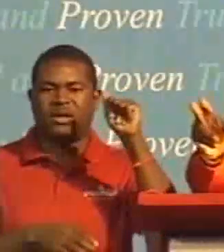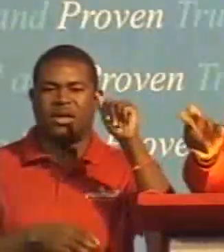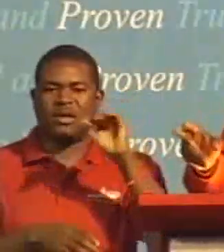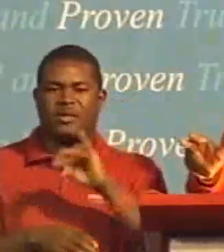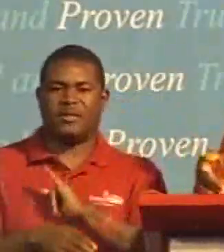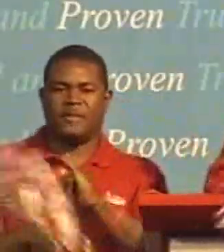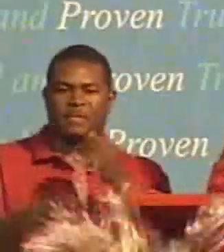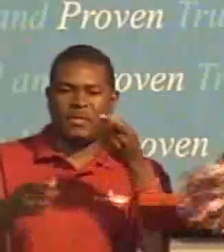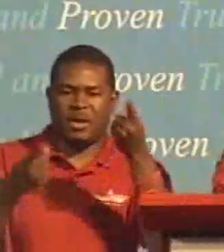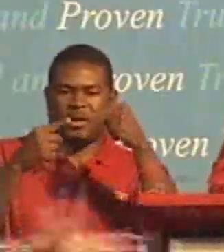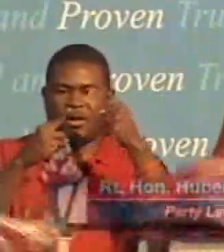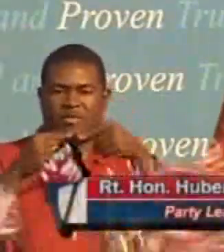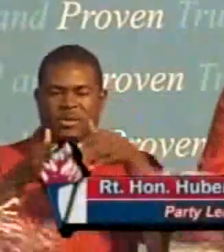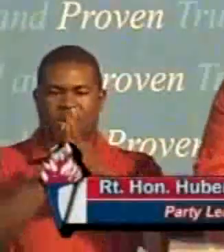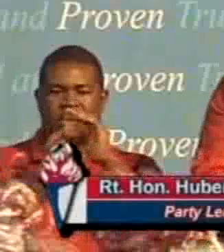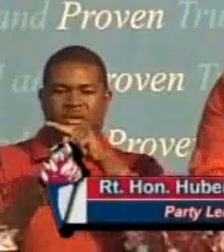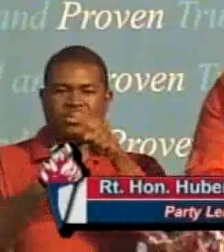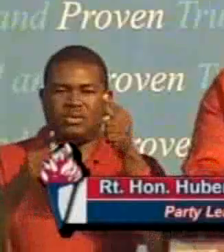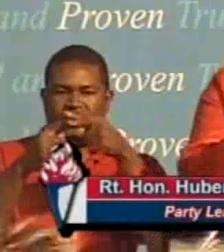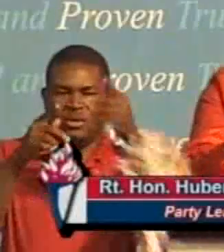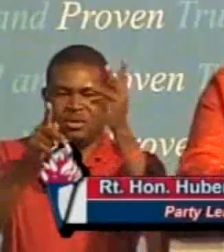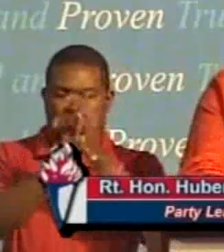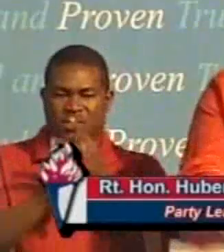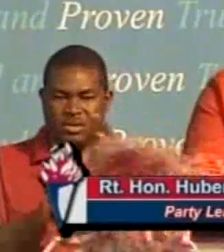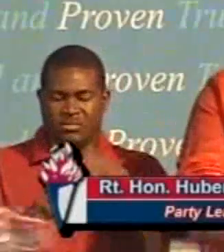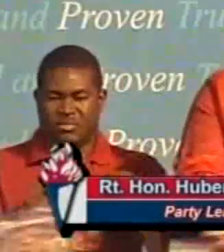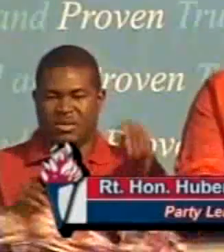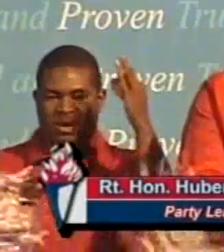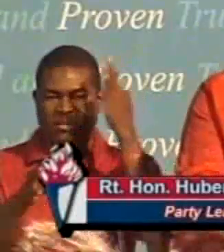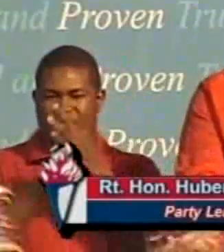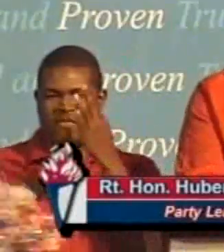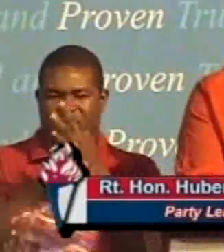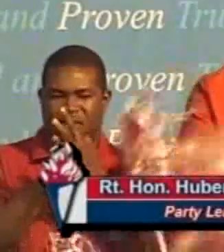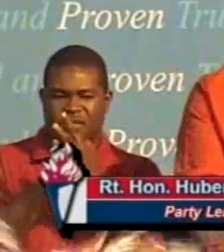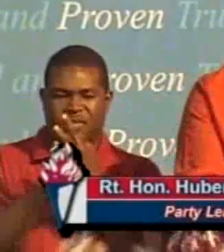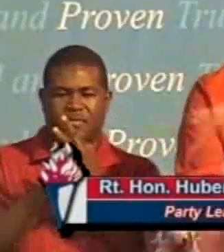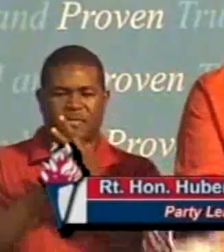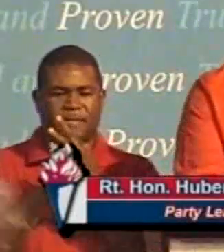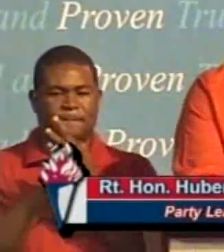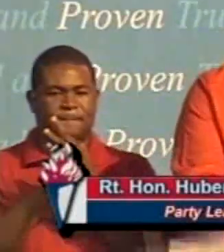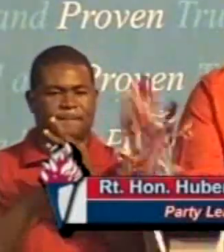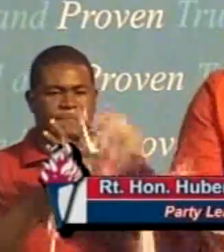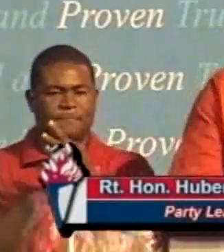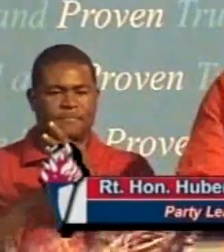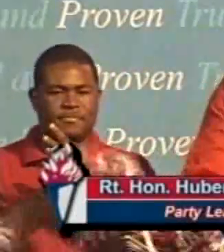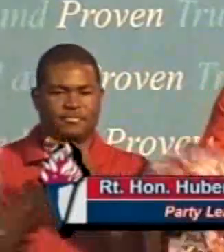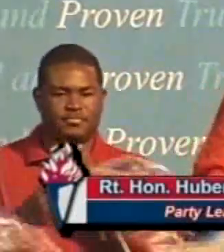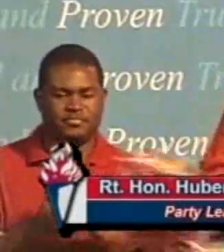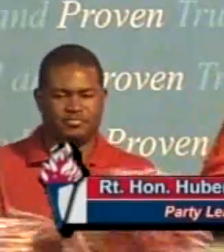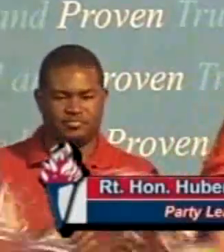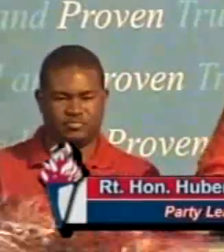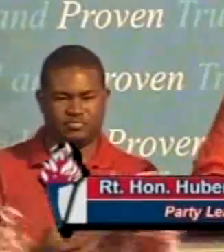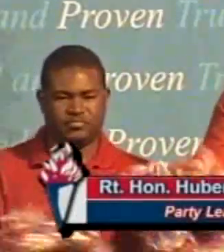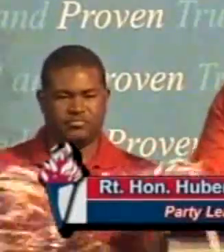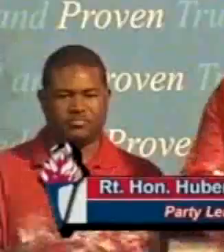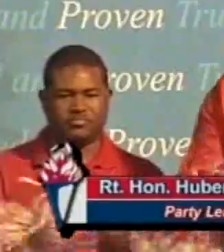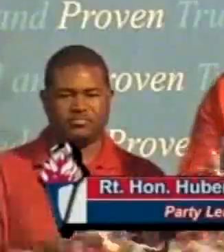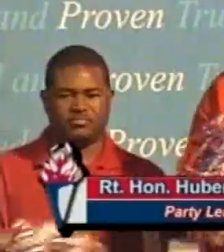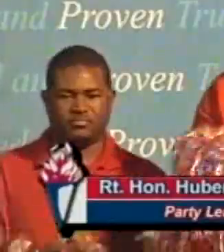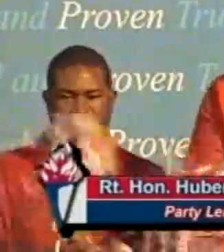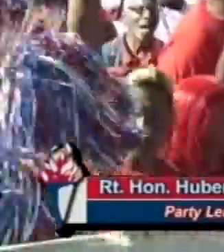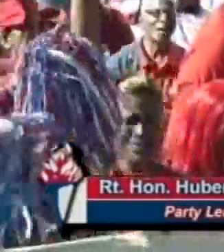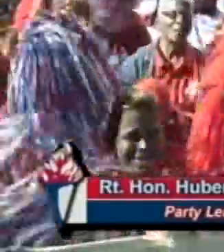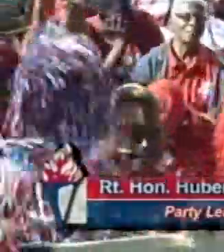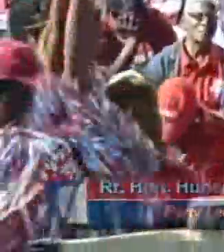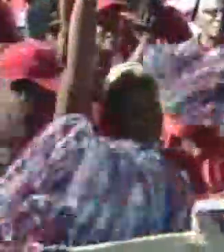you to keep the faith, to help lead the way for color red. Color red is on the move. Color red, color, color, color, color, color red